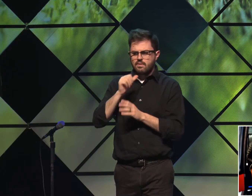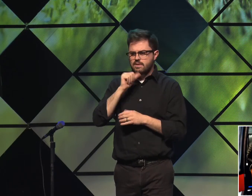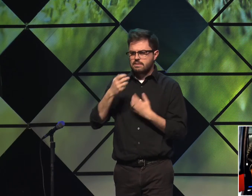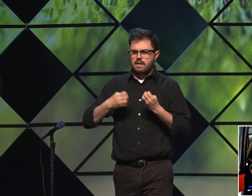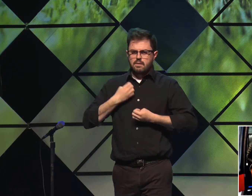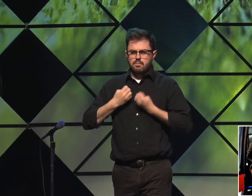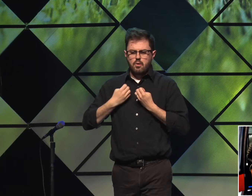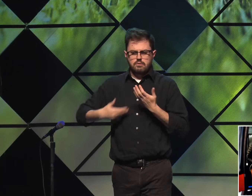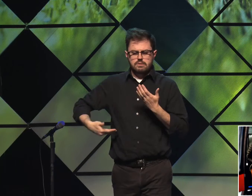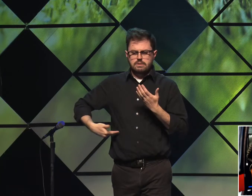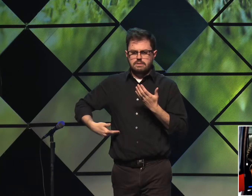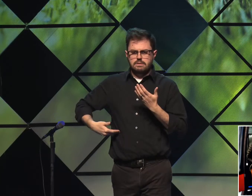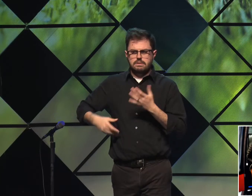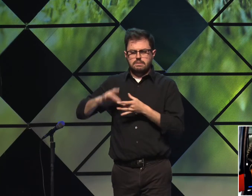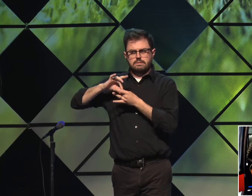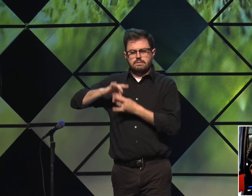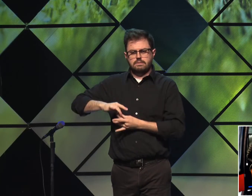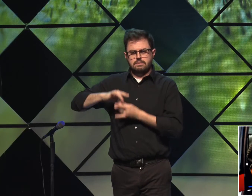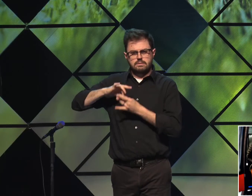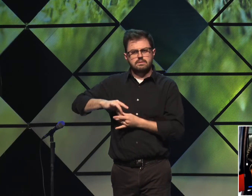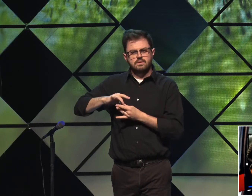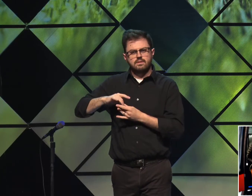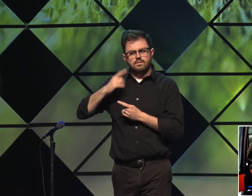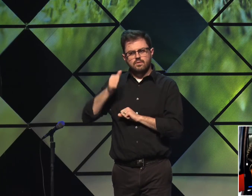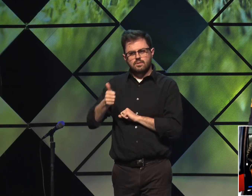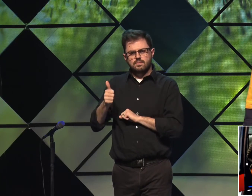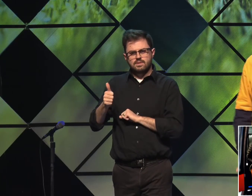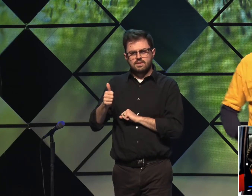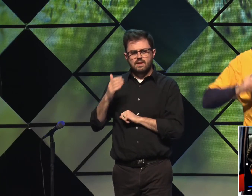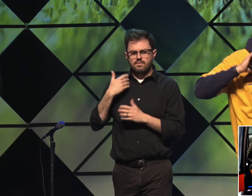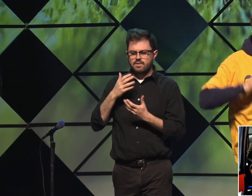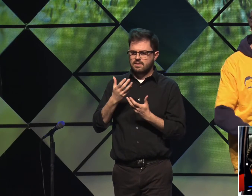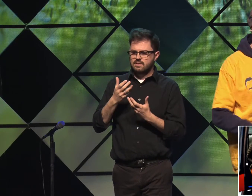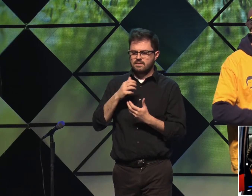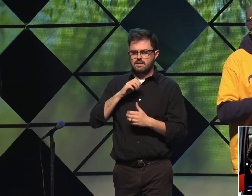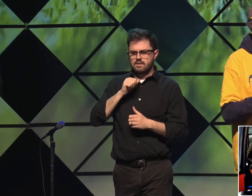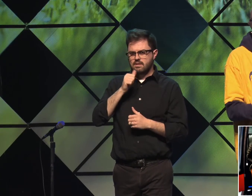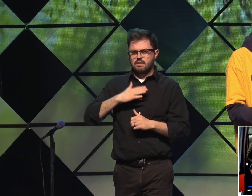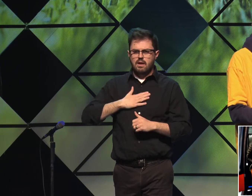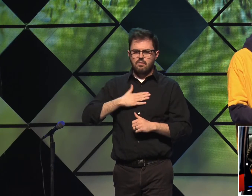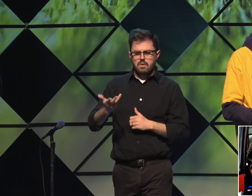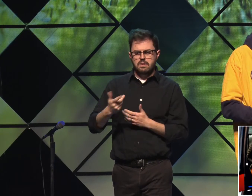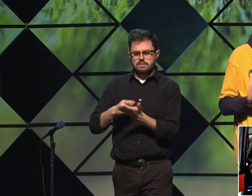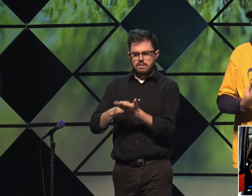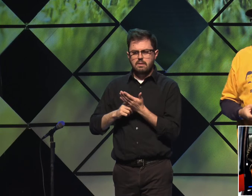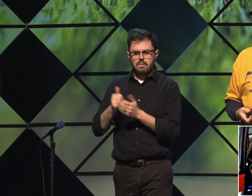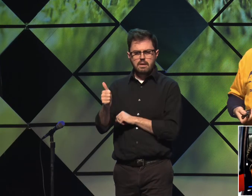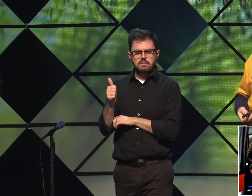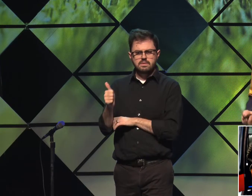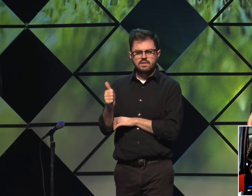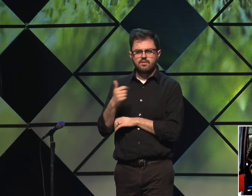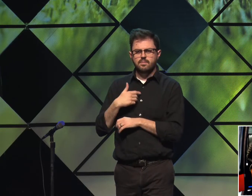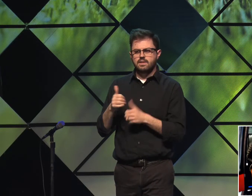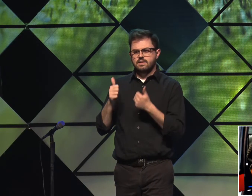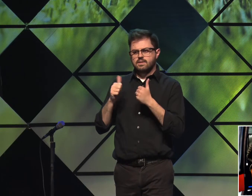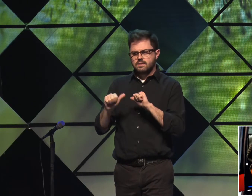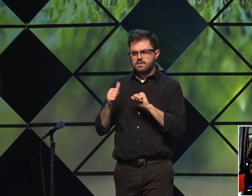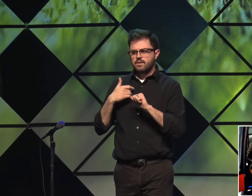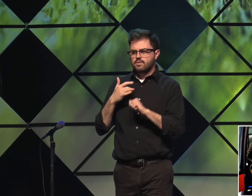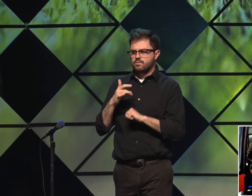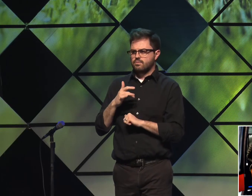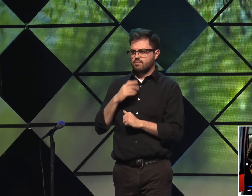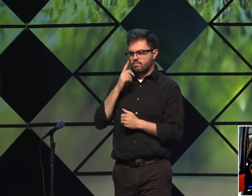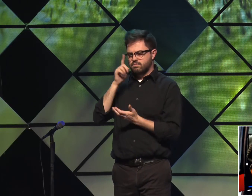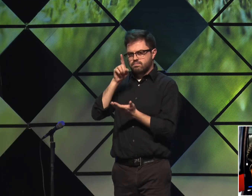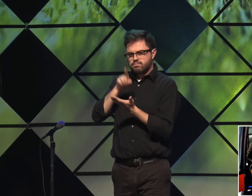tune with himself, if you know the character, doesn't want to talk about this, wants to, but he is starting to have feelings for another character in the show called